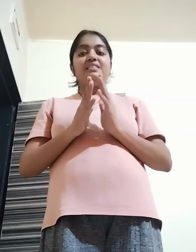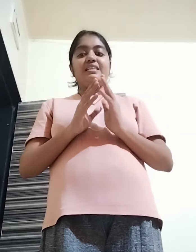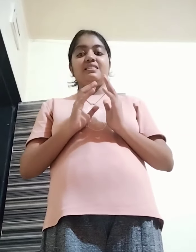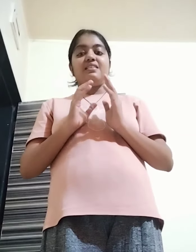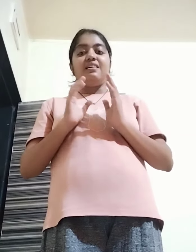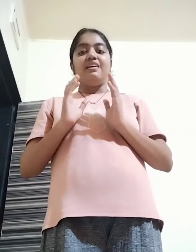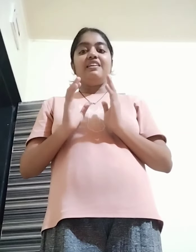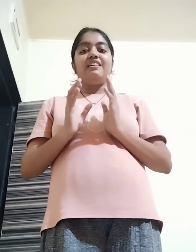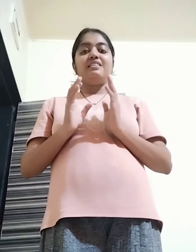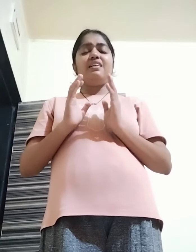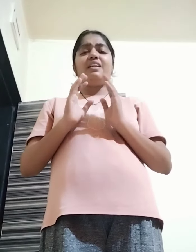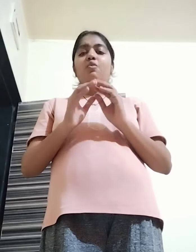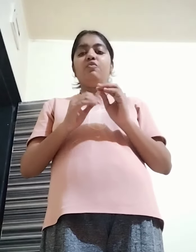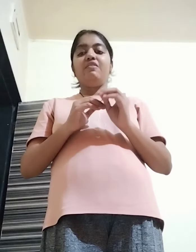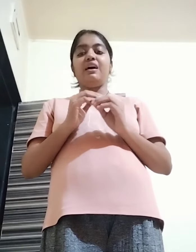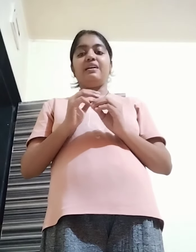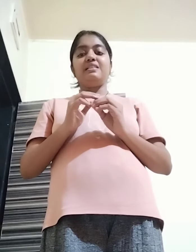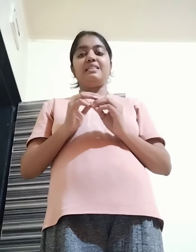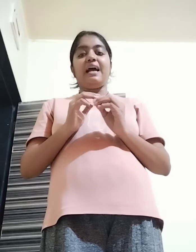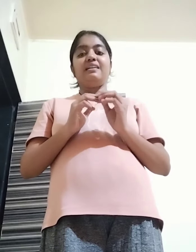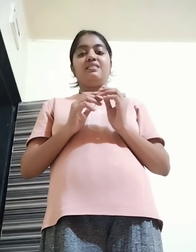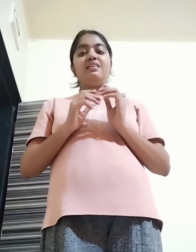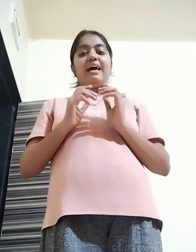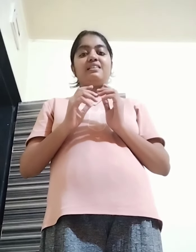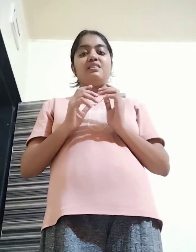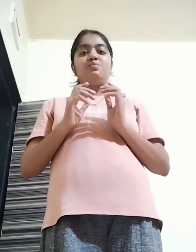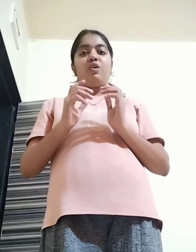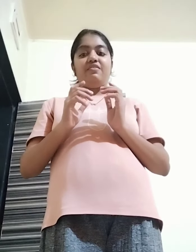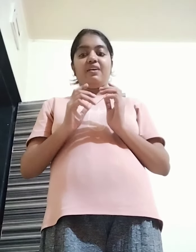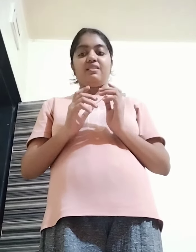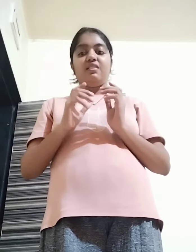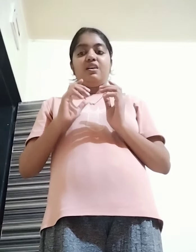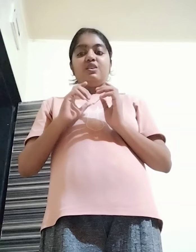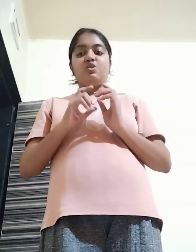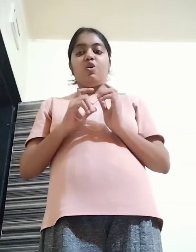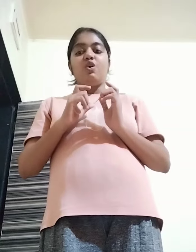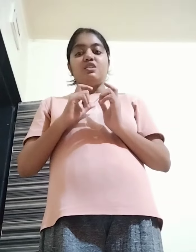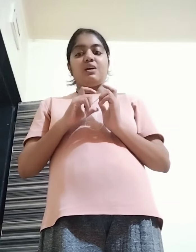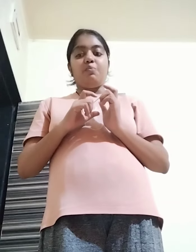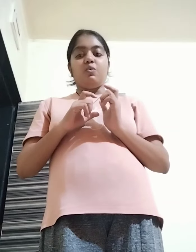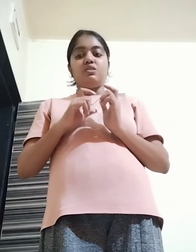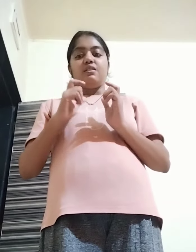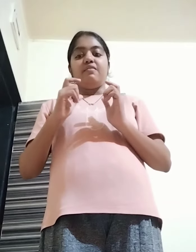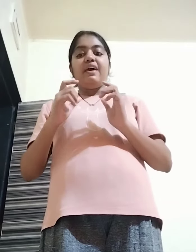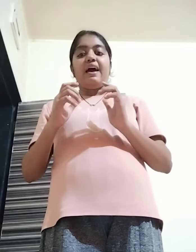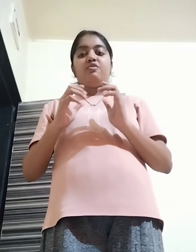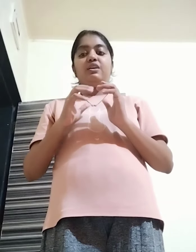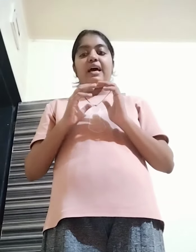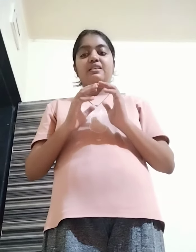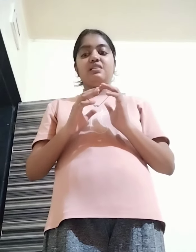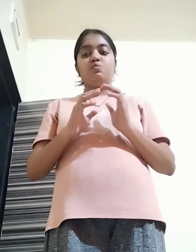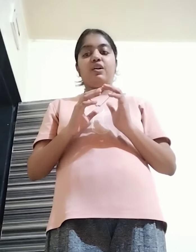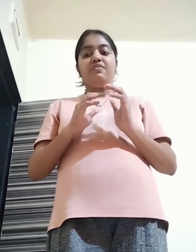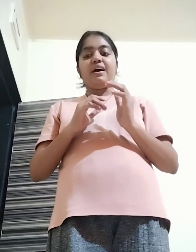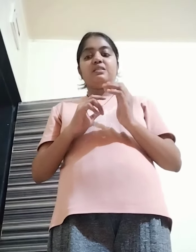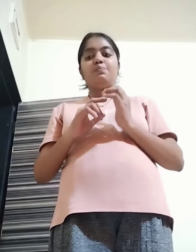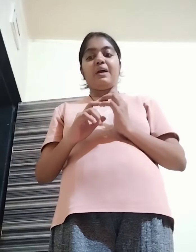is now we will understand the access modifier. So suppose we have the access modifiers